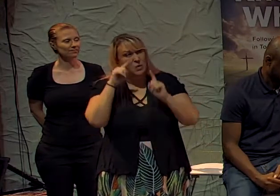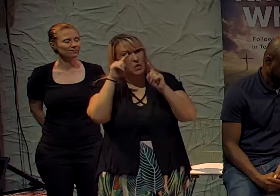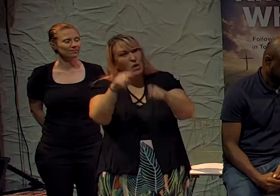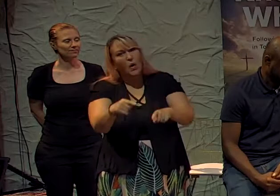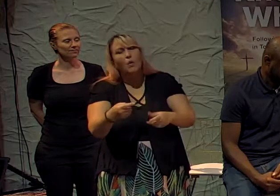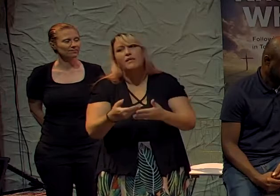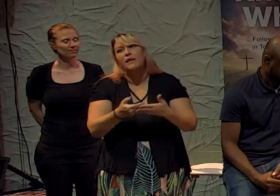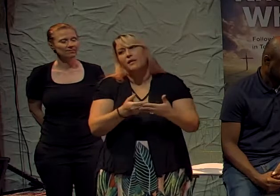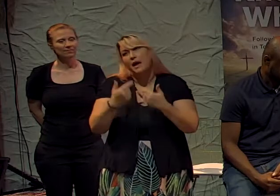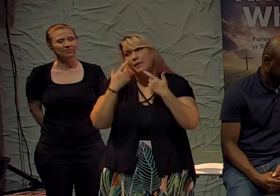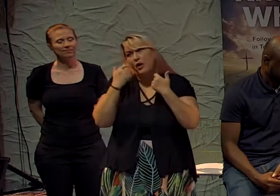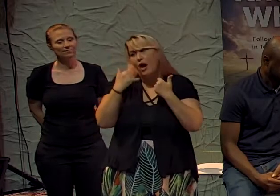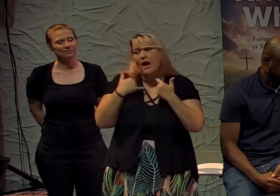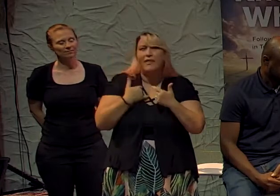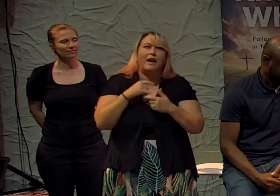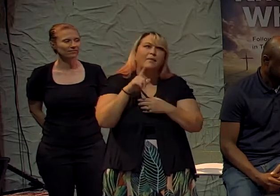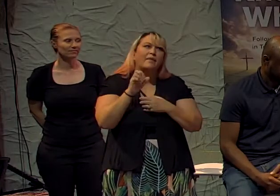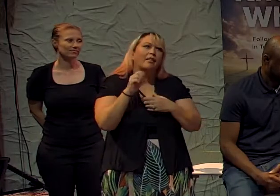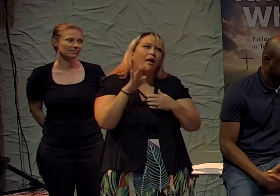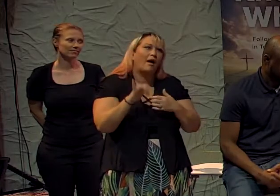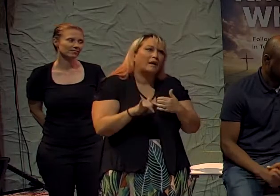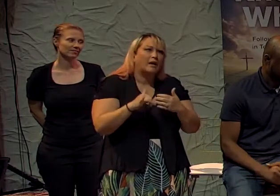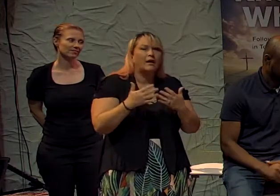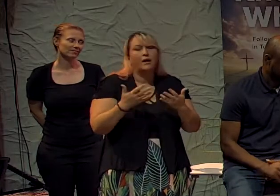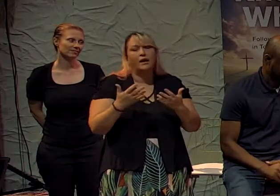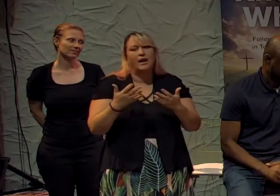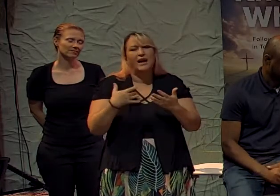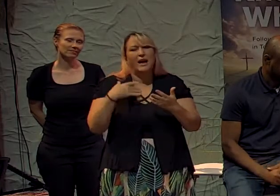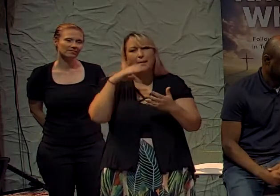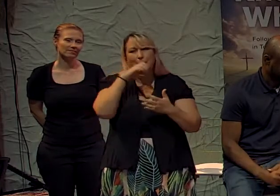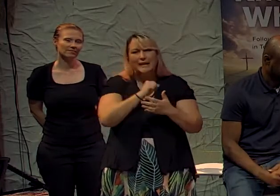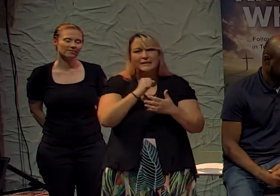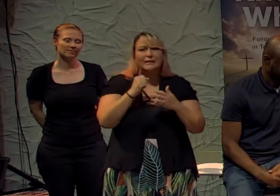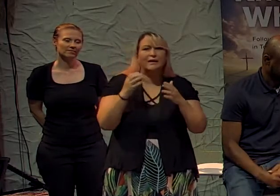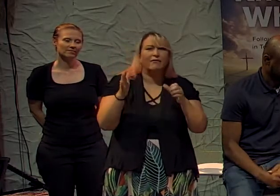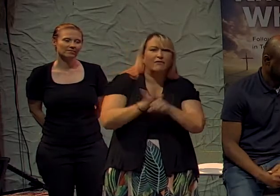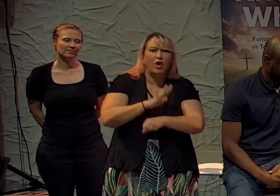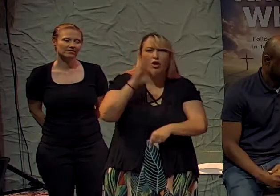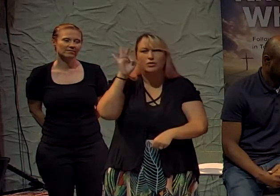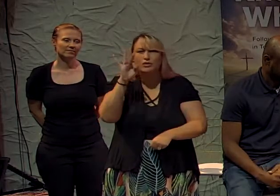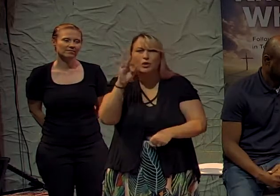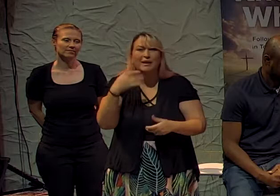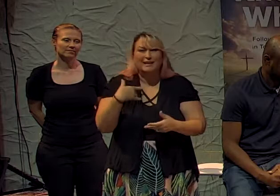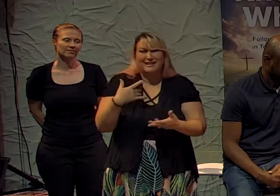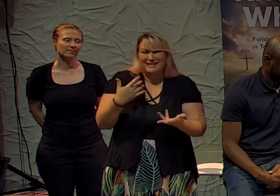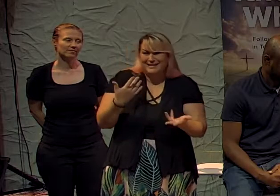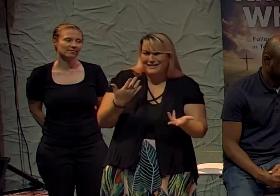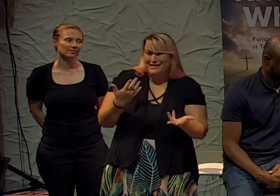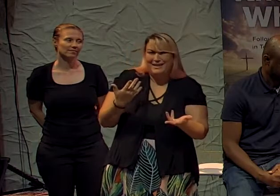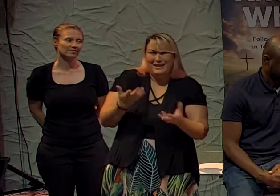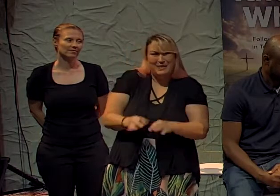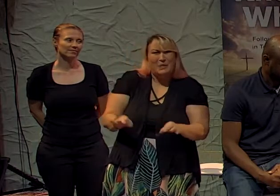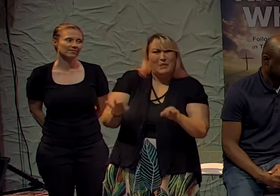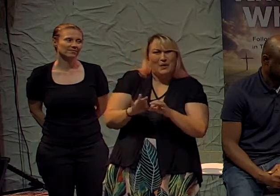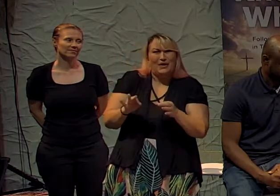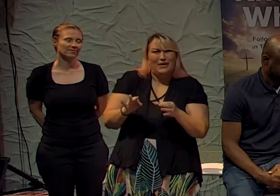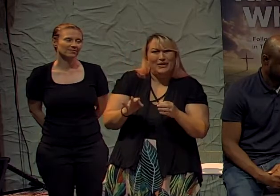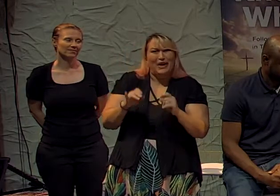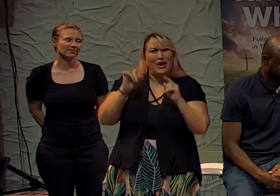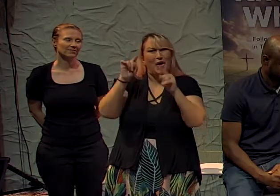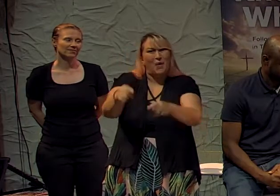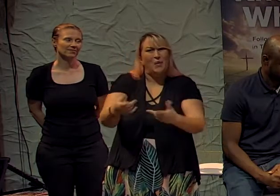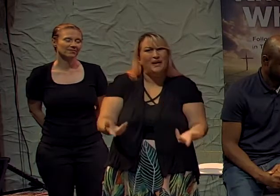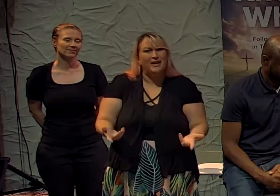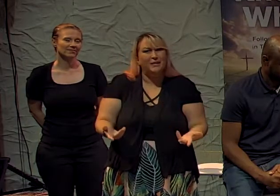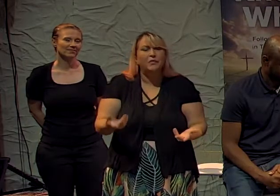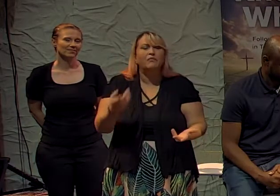then the baby cry and then I'm in the lobby and I'm missing the whole sermon? Is this worth going? But